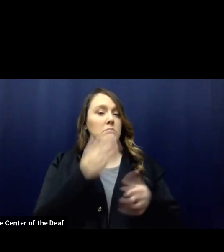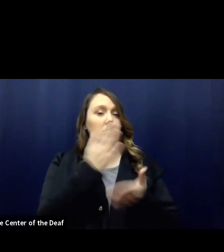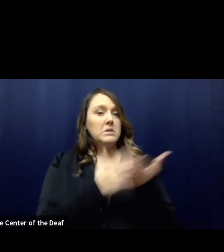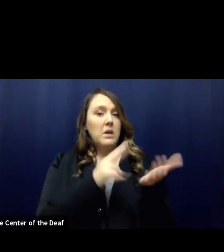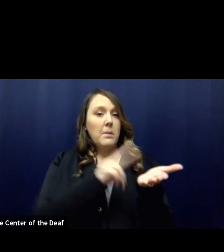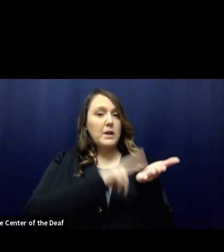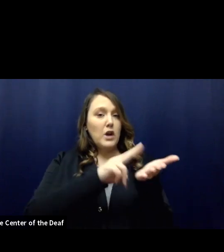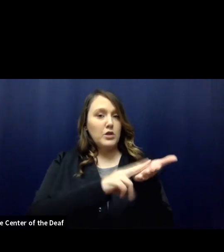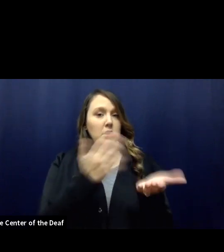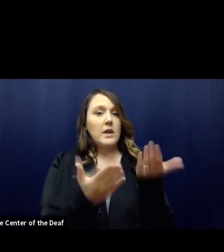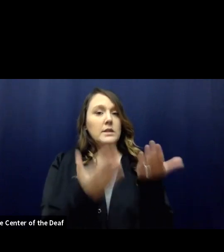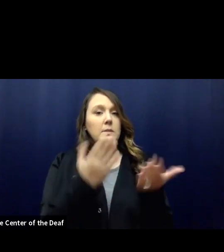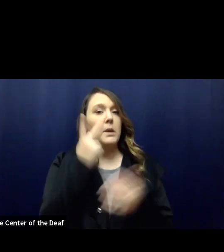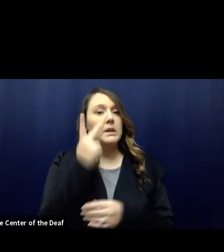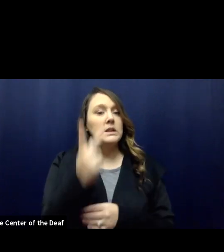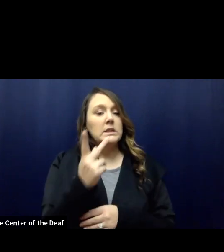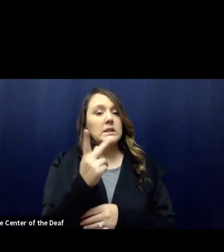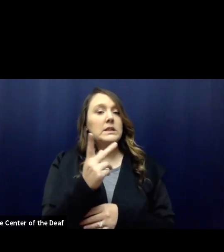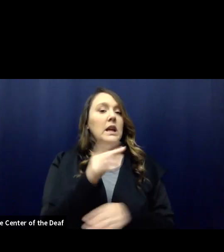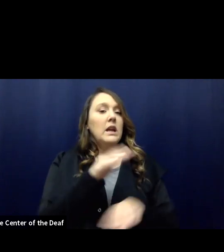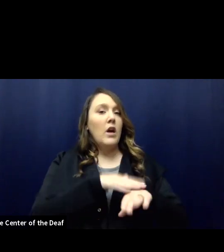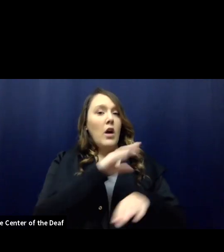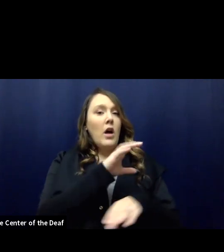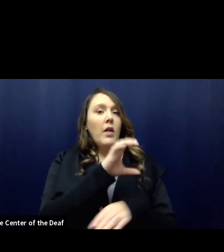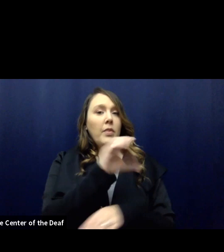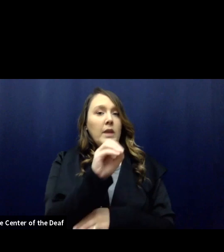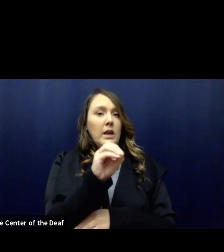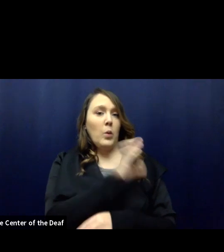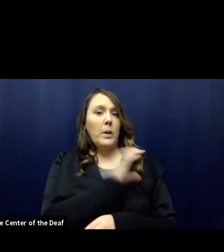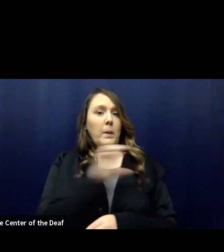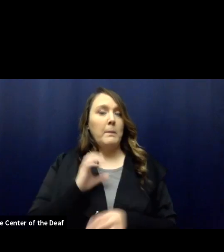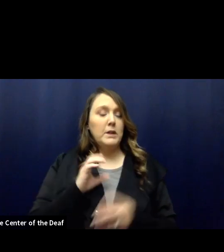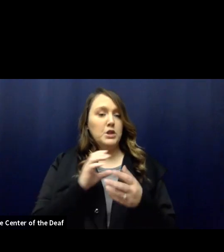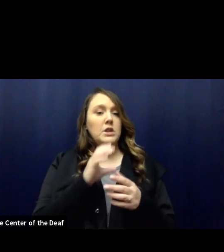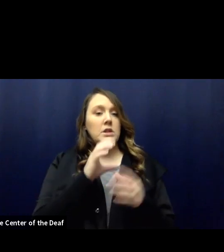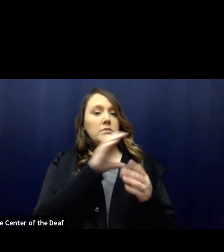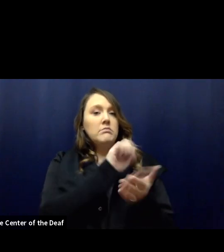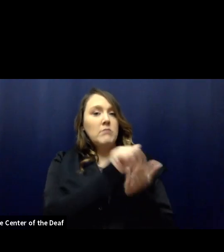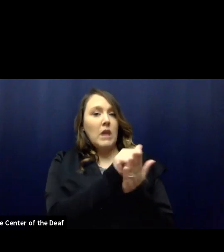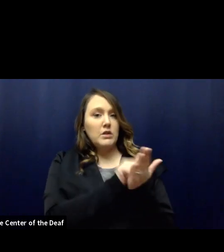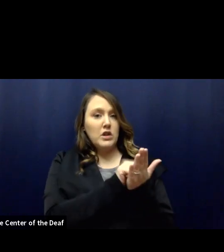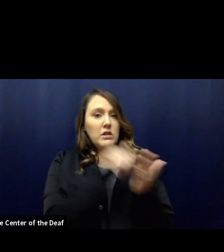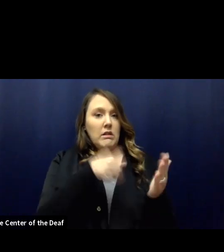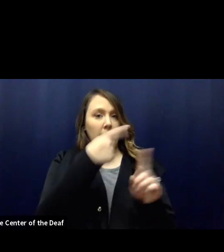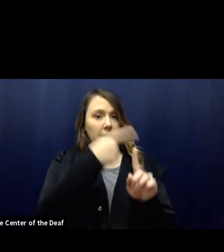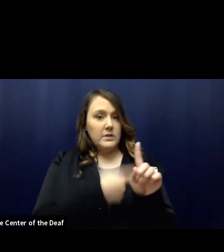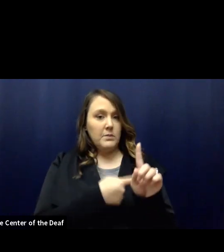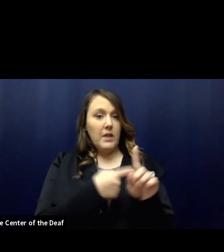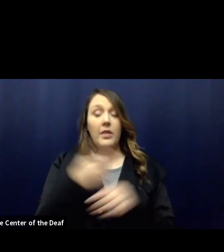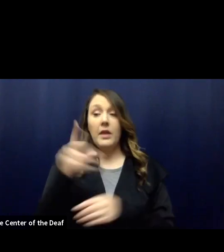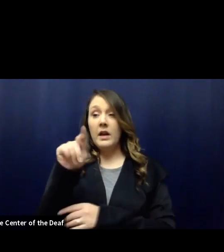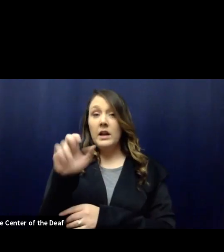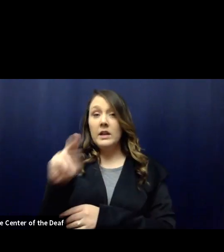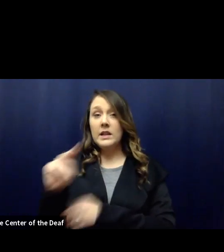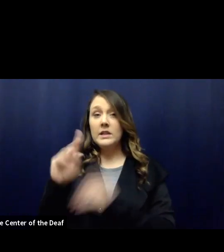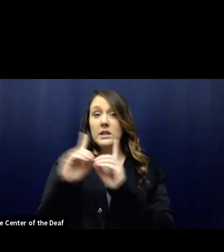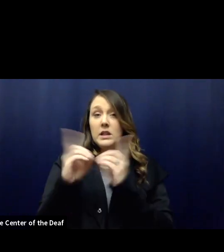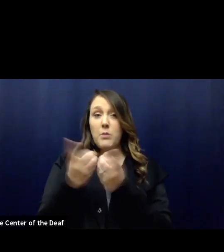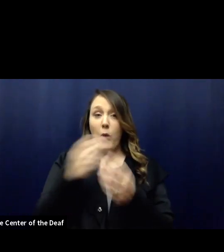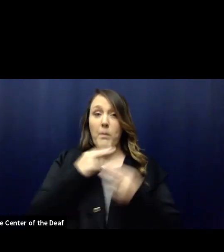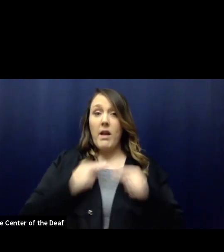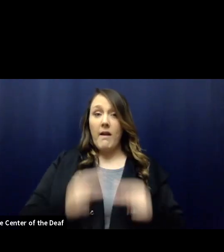on the preliminary county commission agenda for this month. We have been told by the Tennessee Department of Health that we will be